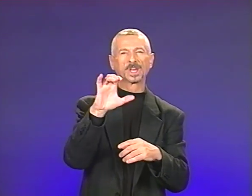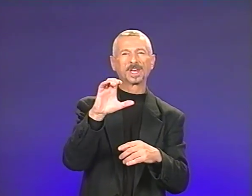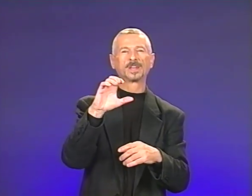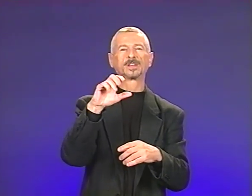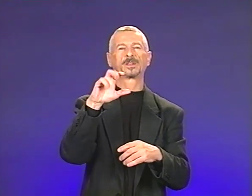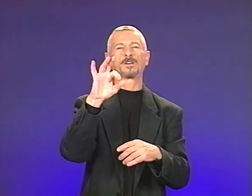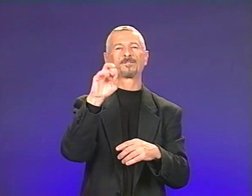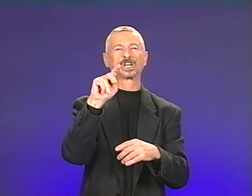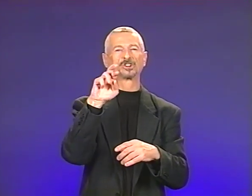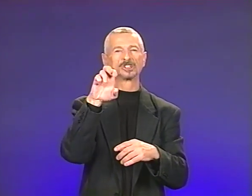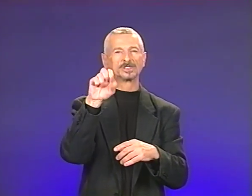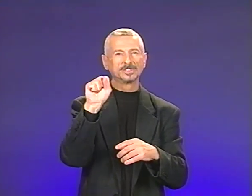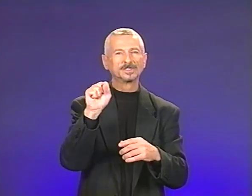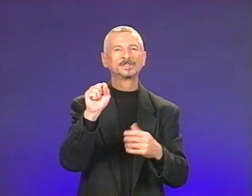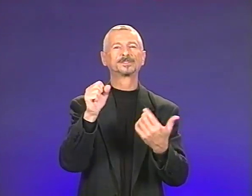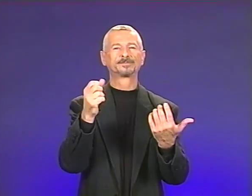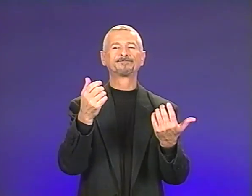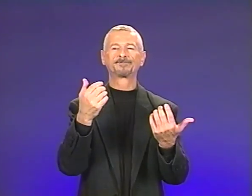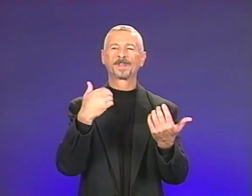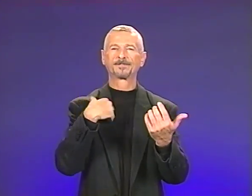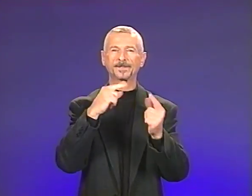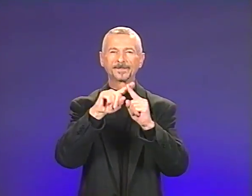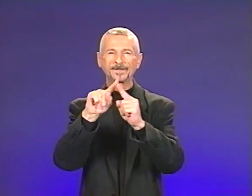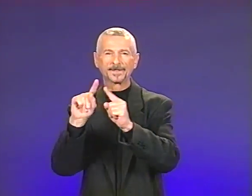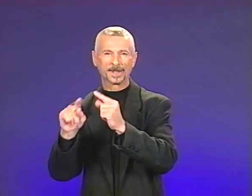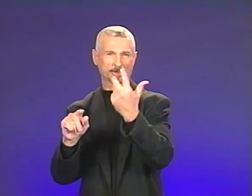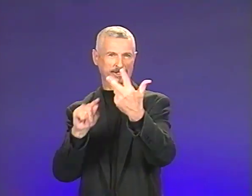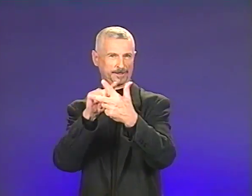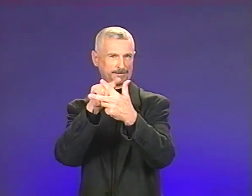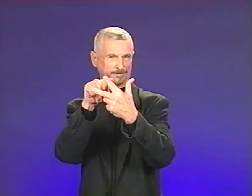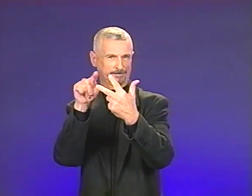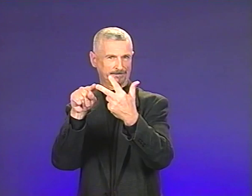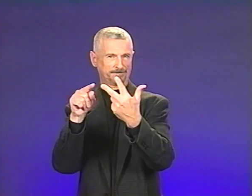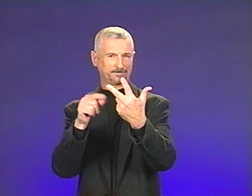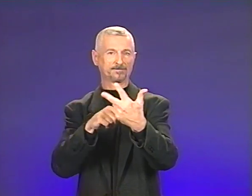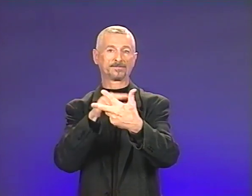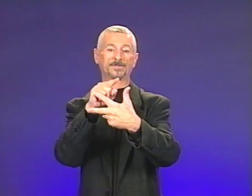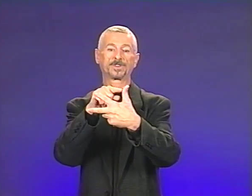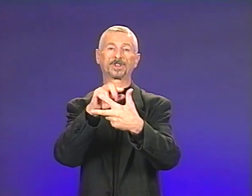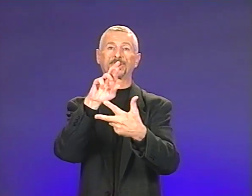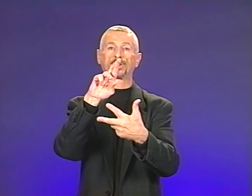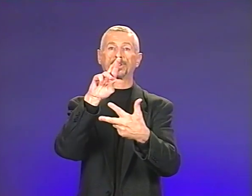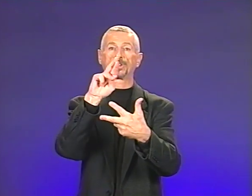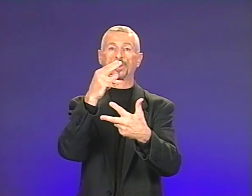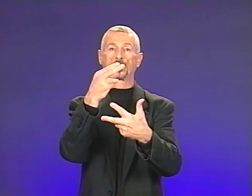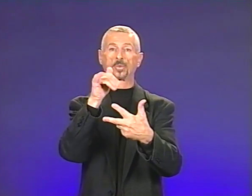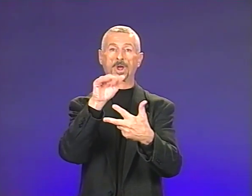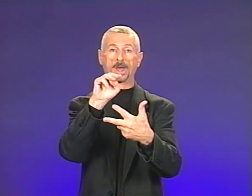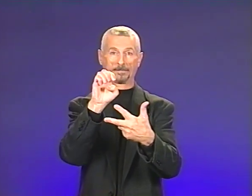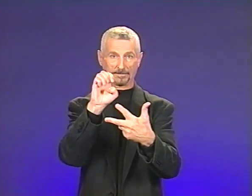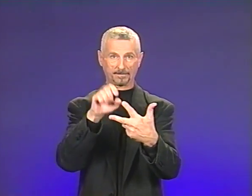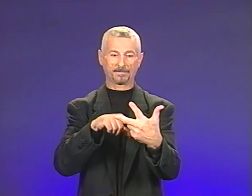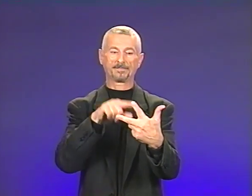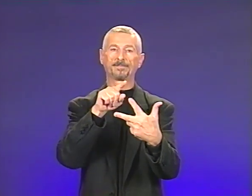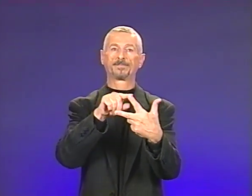ASL poetry includes a variety of poetic features. 3 of these are rhyme,